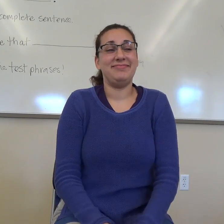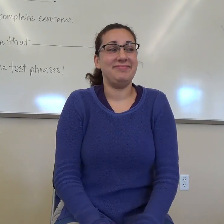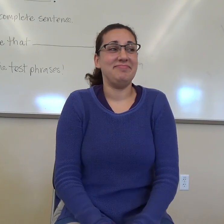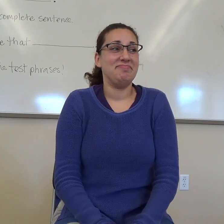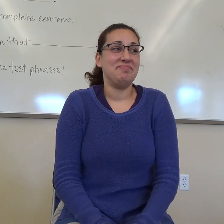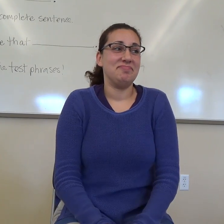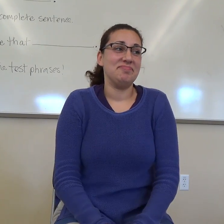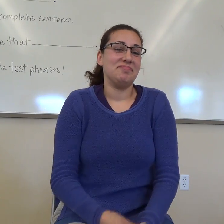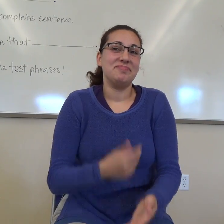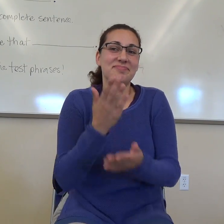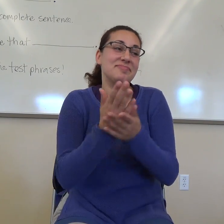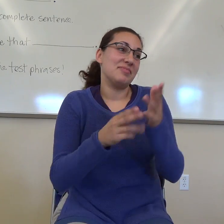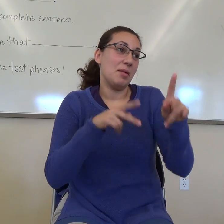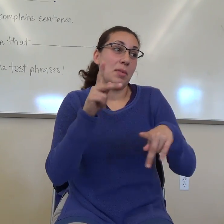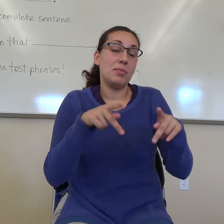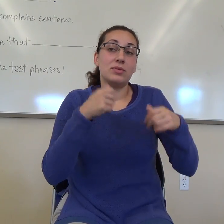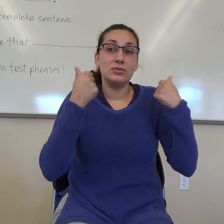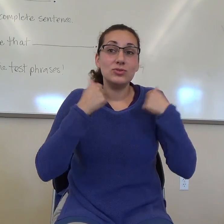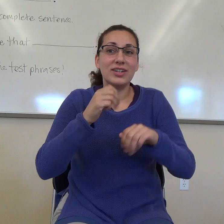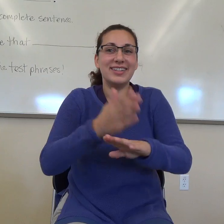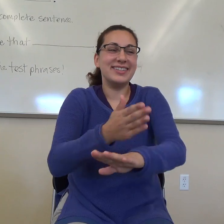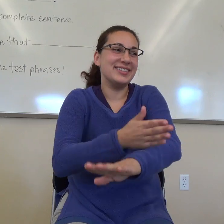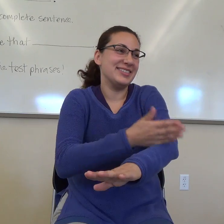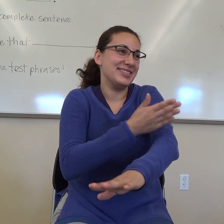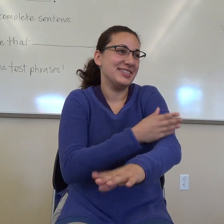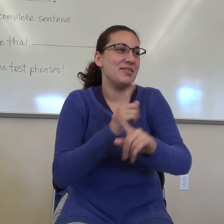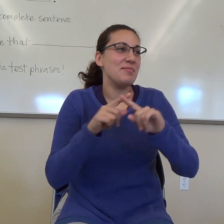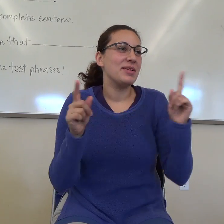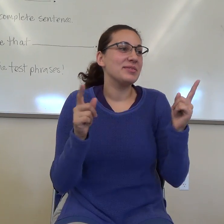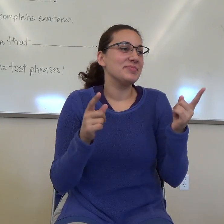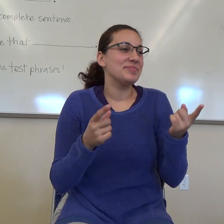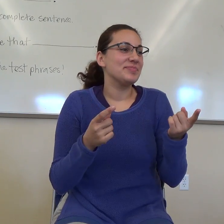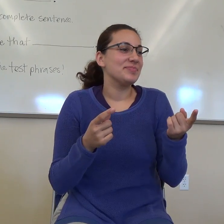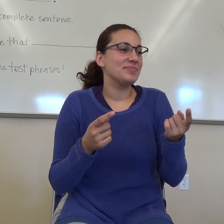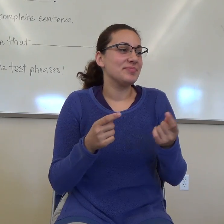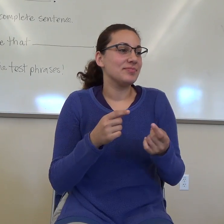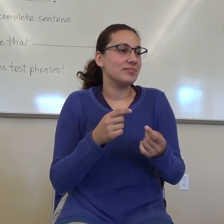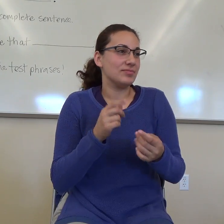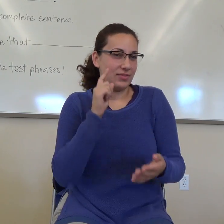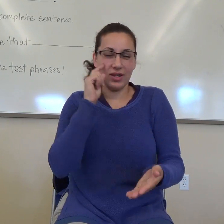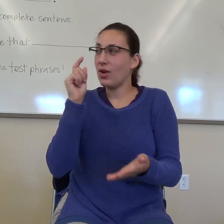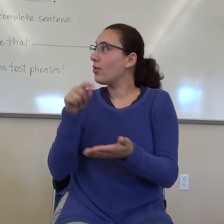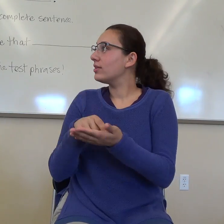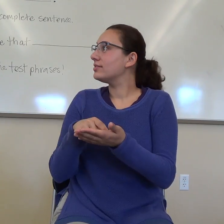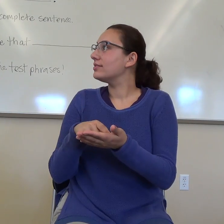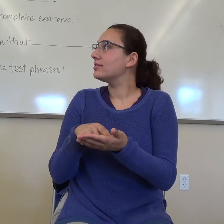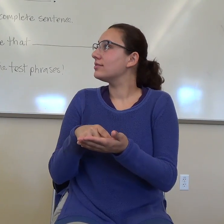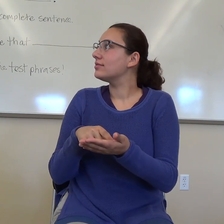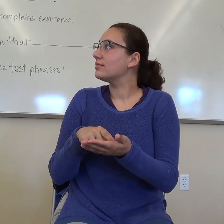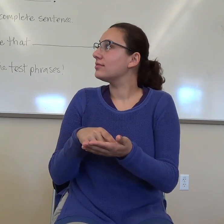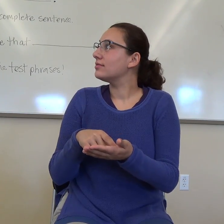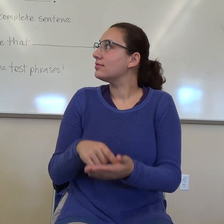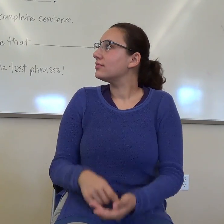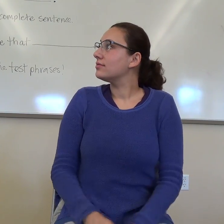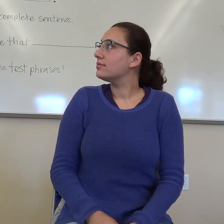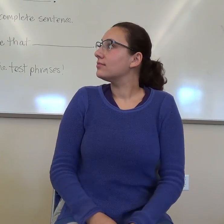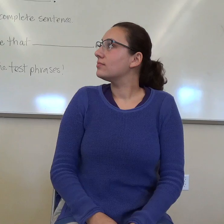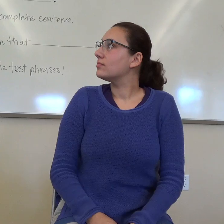still working on it, okay? However, you'll notice, and please notice if you didn't already, if it